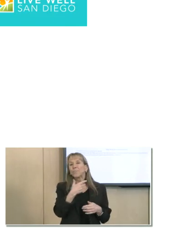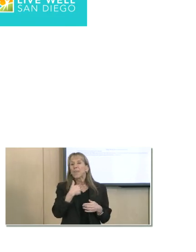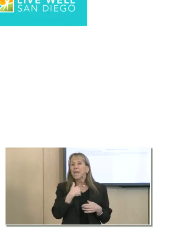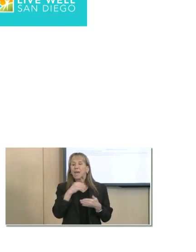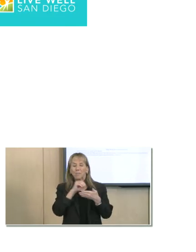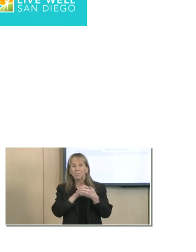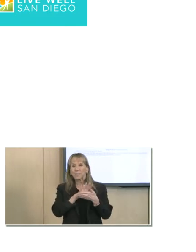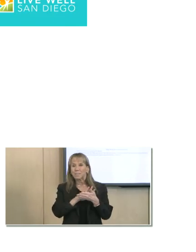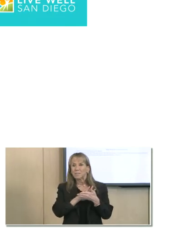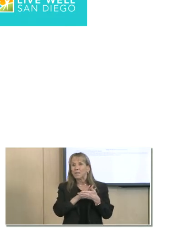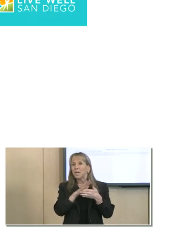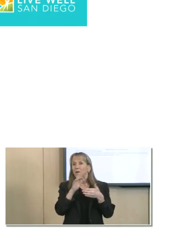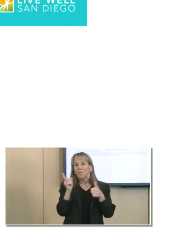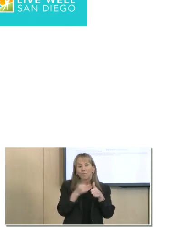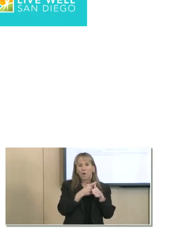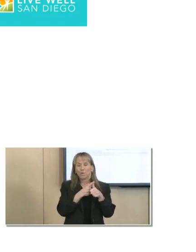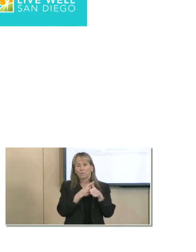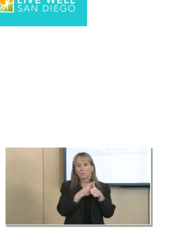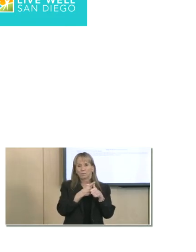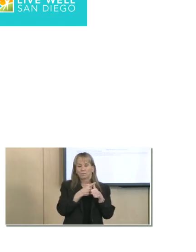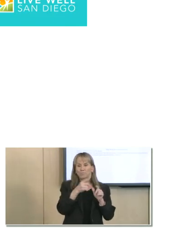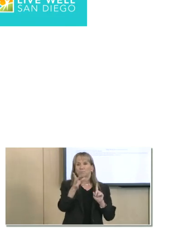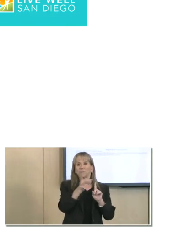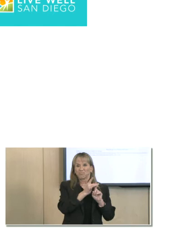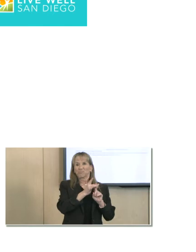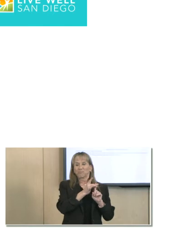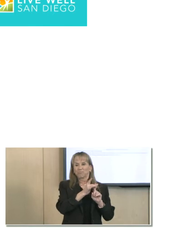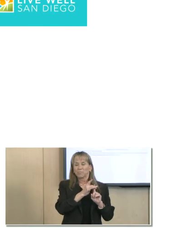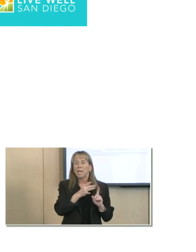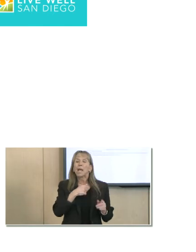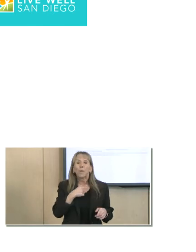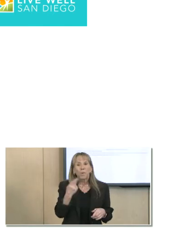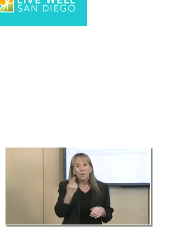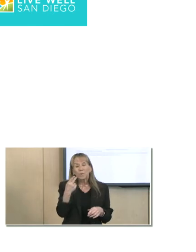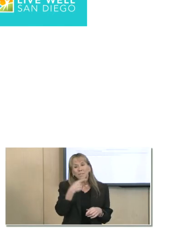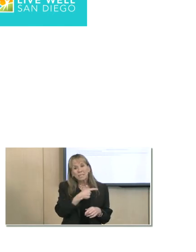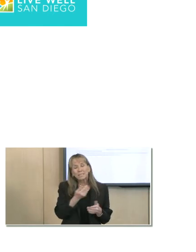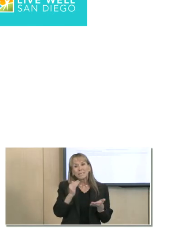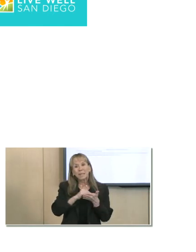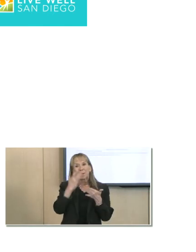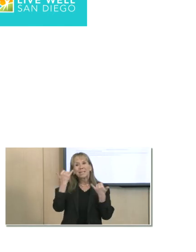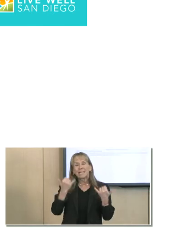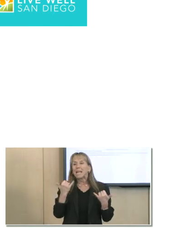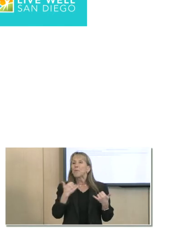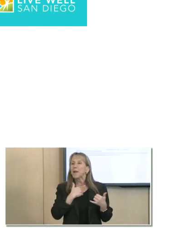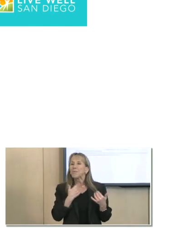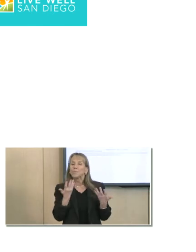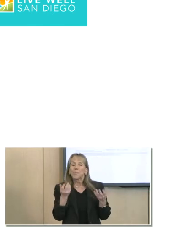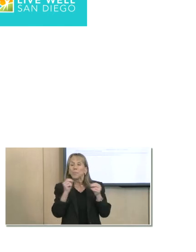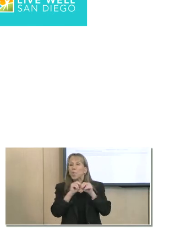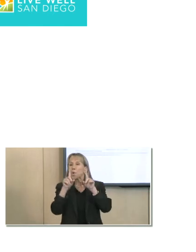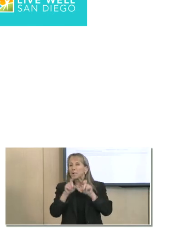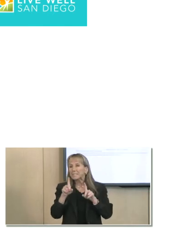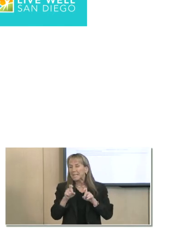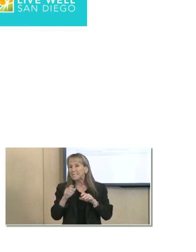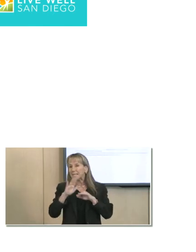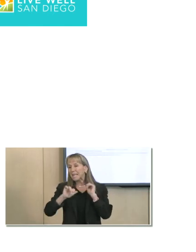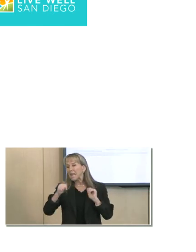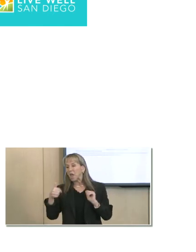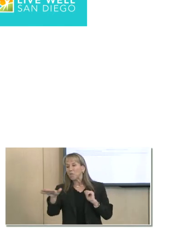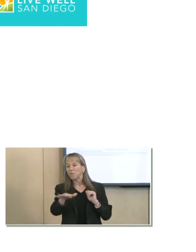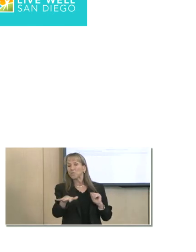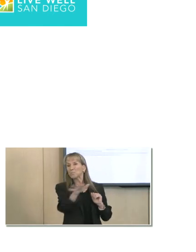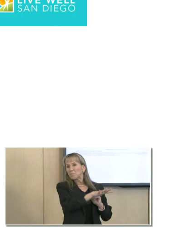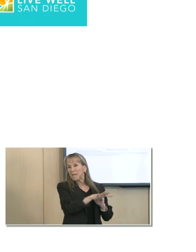the first positive. And again, we use this to reiterate that because we have a little bit more testing perhaps than some of those jurisdictions did at their point in